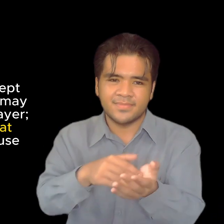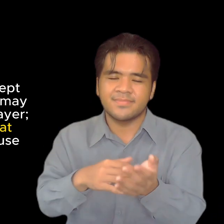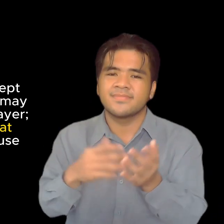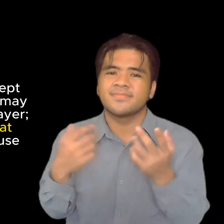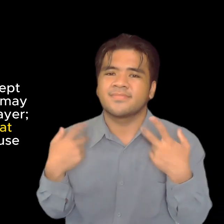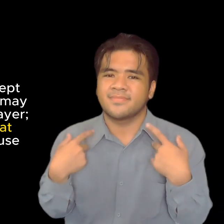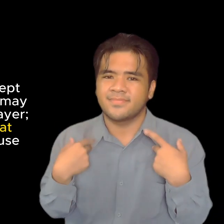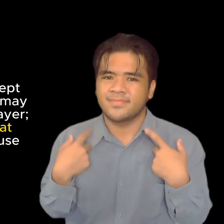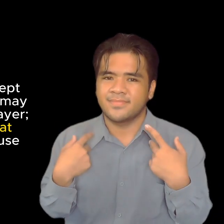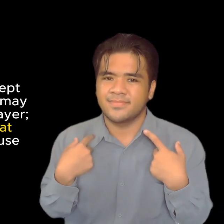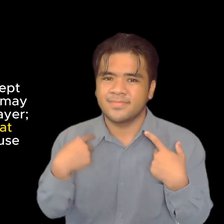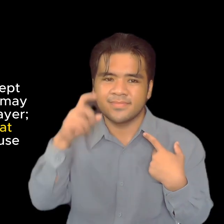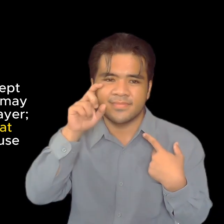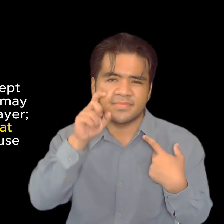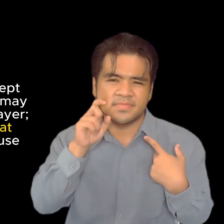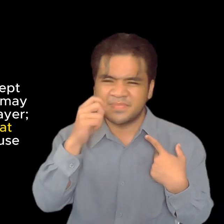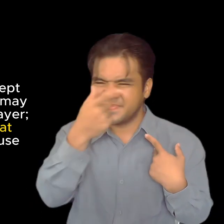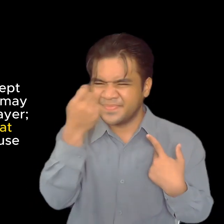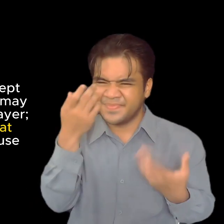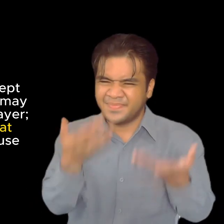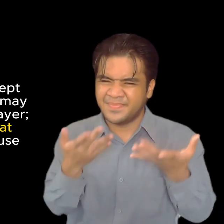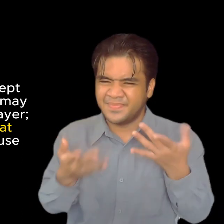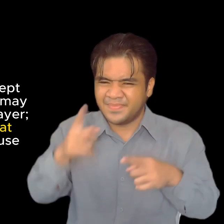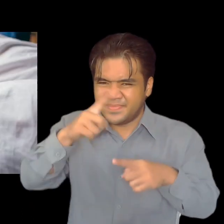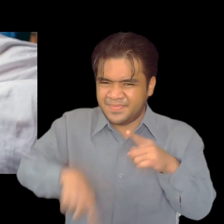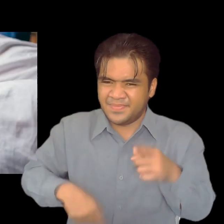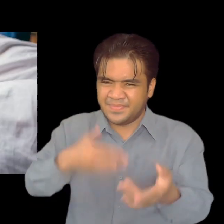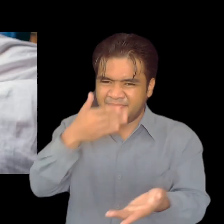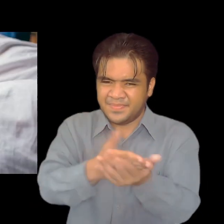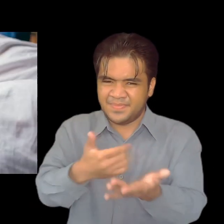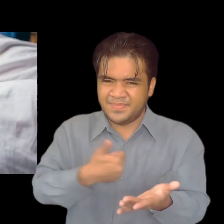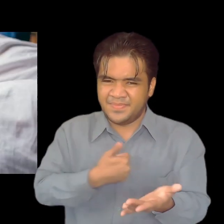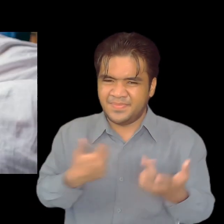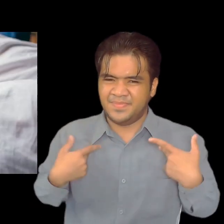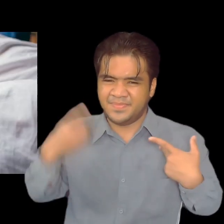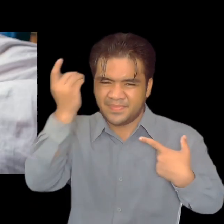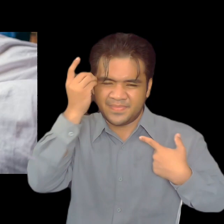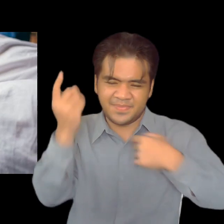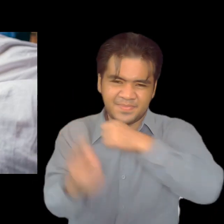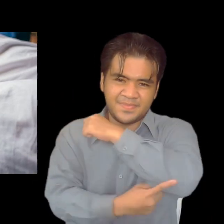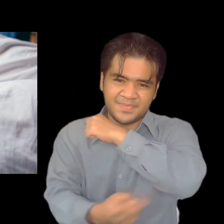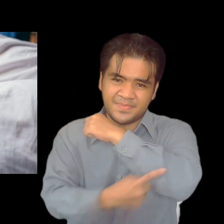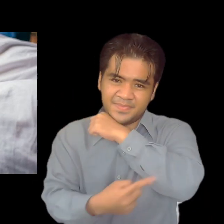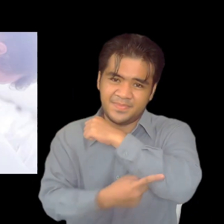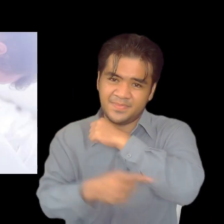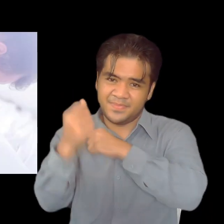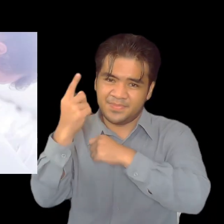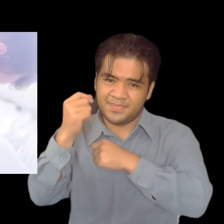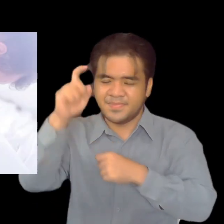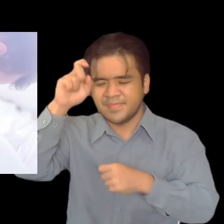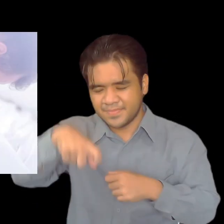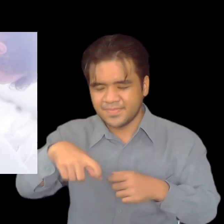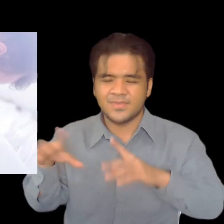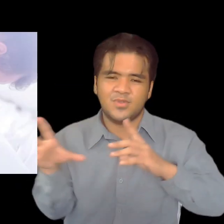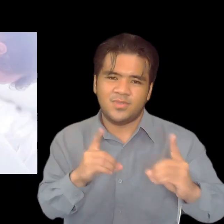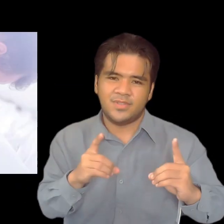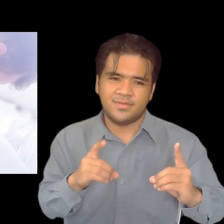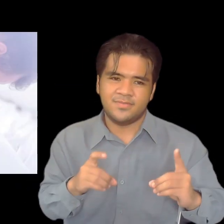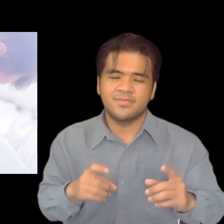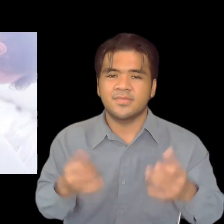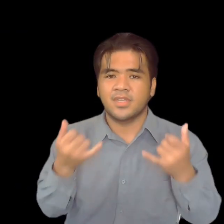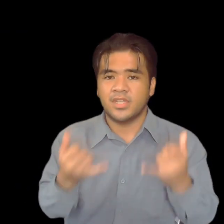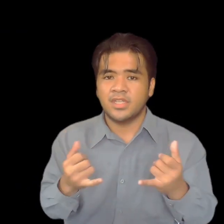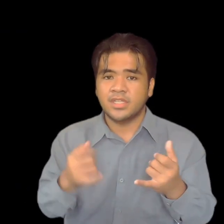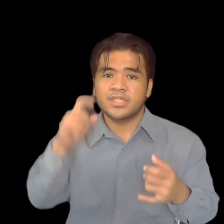not tempt you because of your lack of self-control. Sex is an activity done by couples as a sign that they both love each